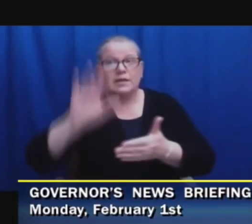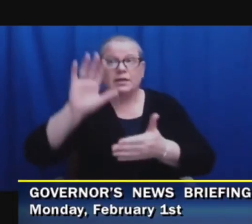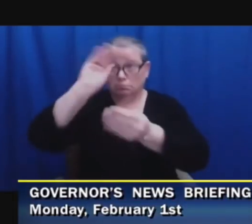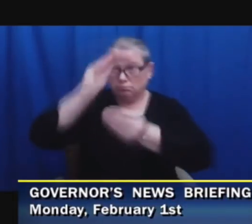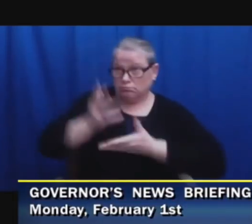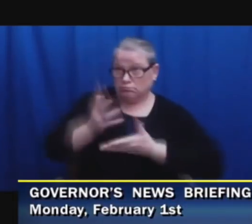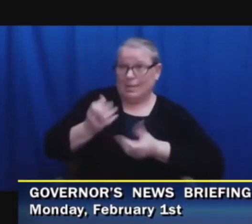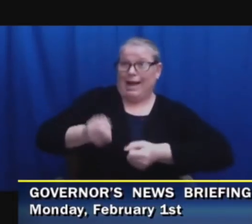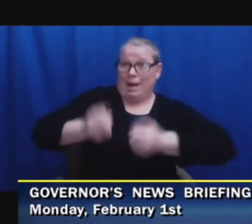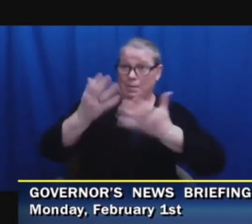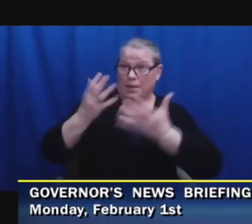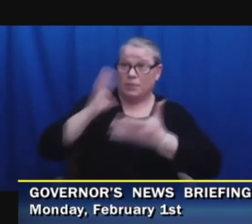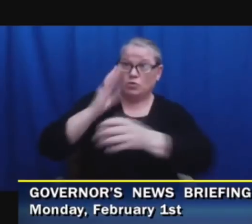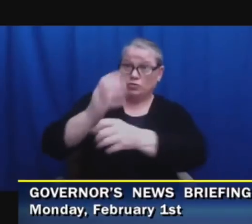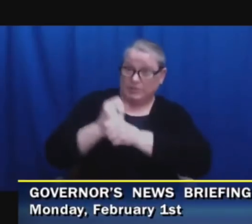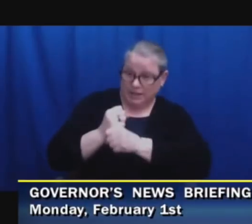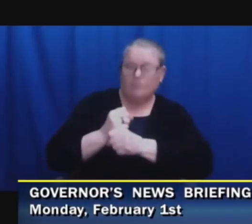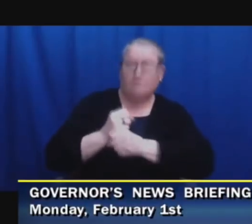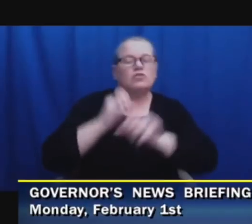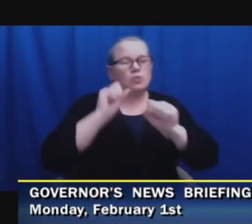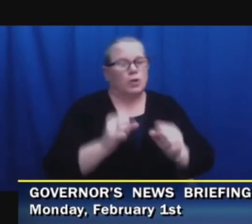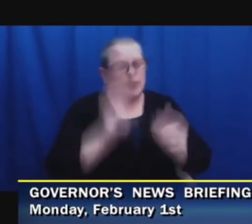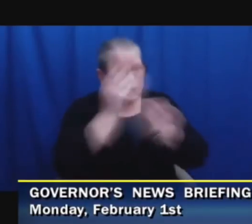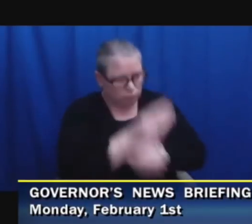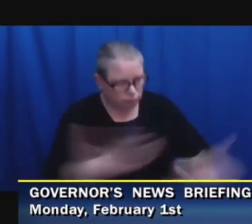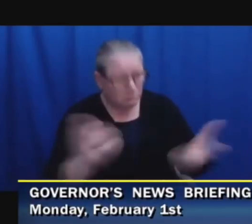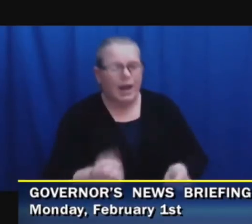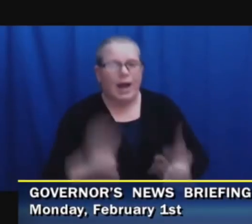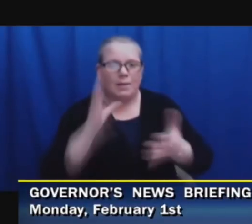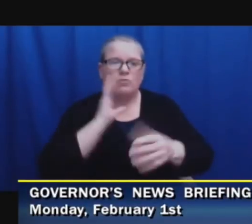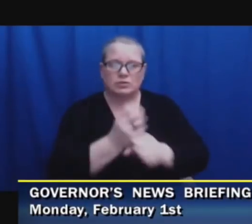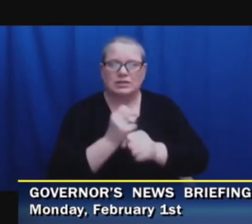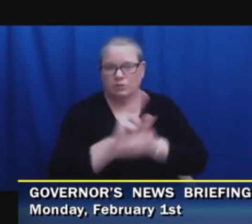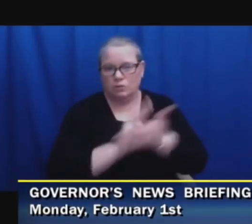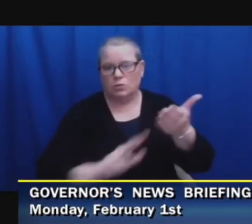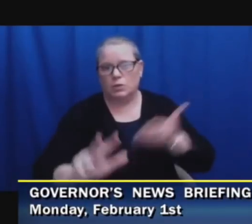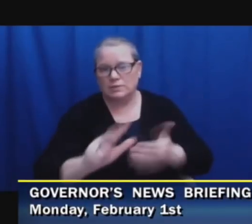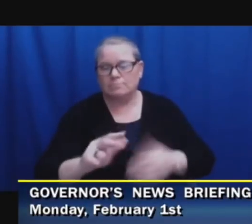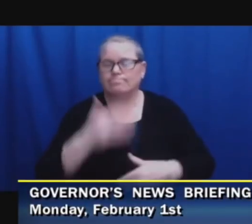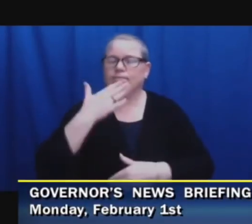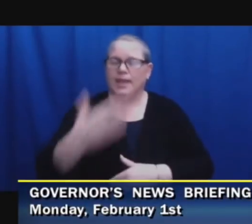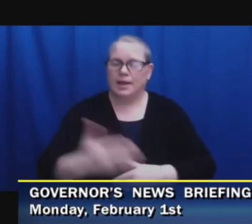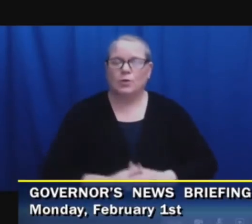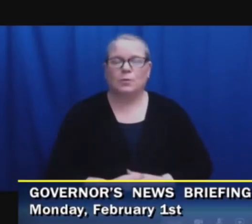a 3-week forecast horizon. All right. Thank you, everybody. Appreciate it.